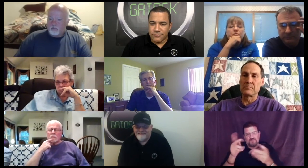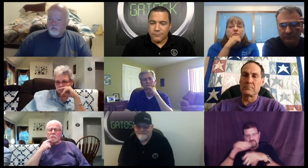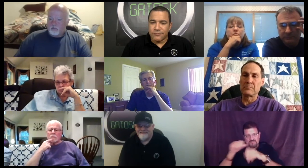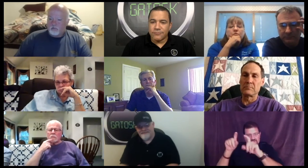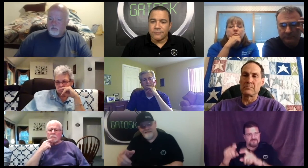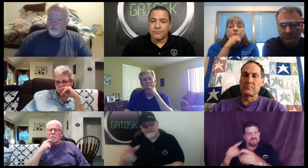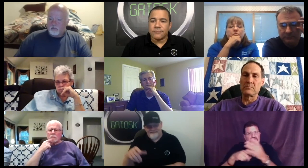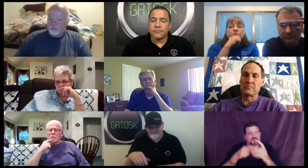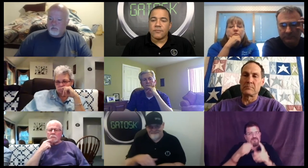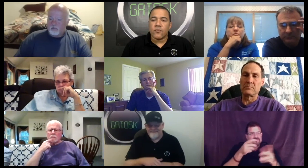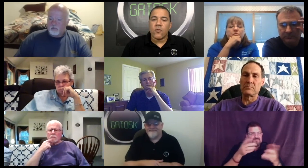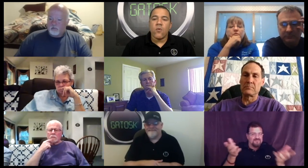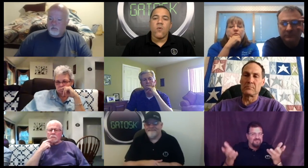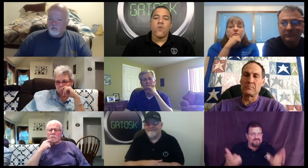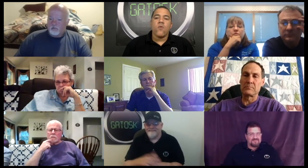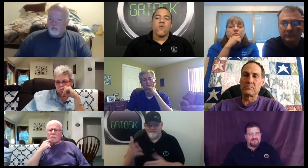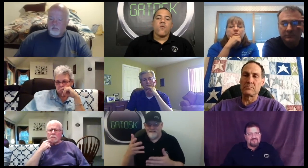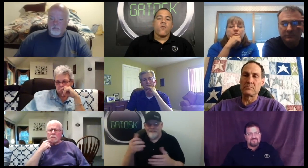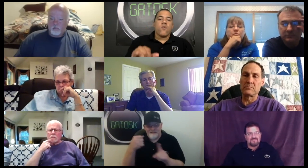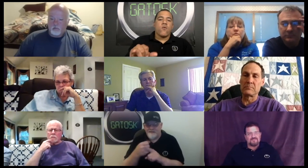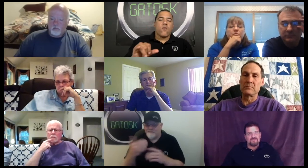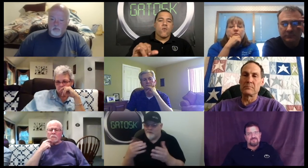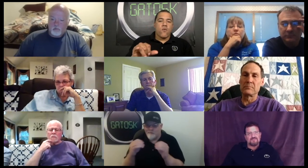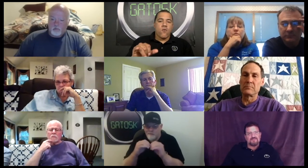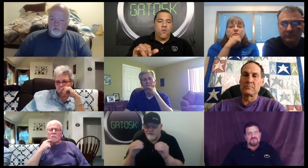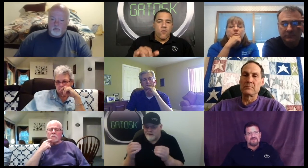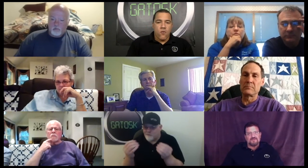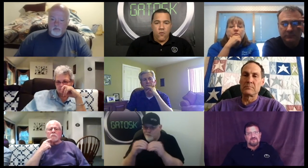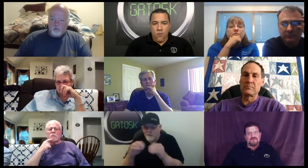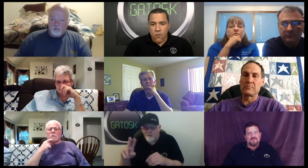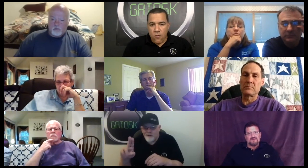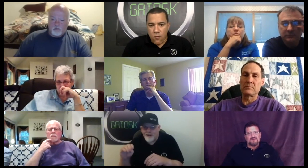what would the impact be? What is the benefits of taking the test or not? What impact?